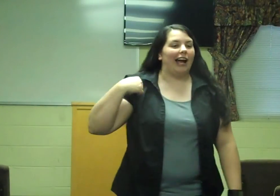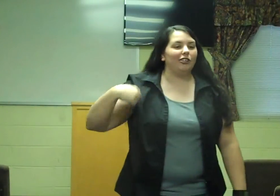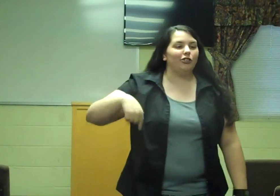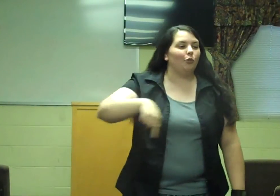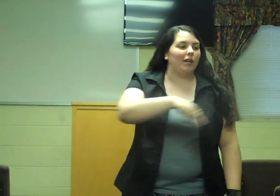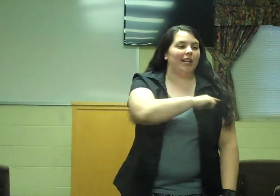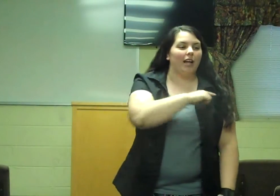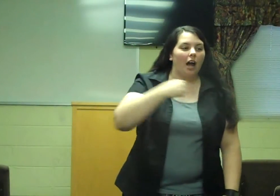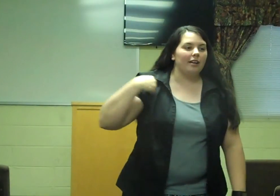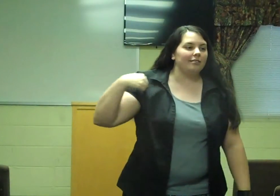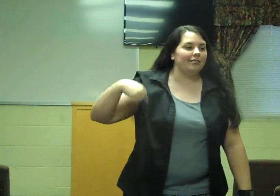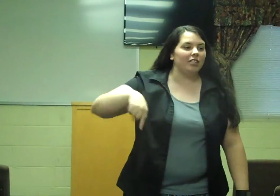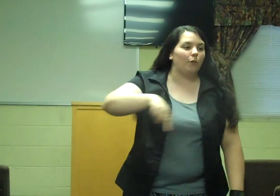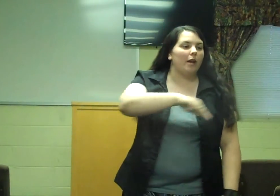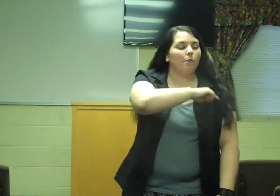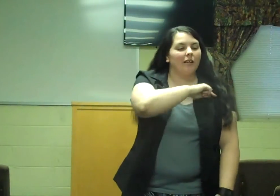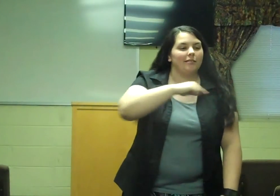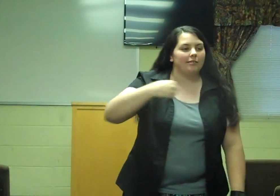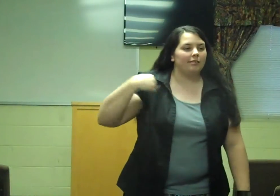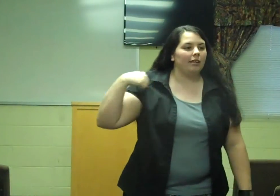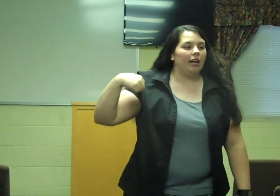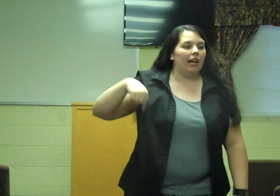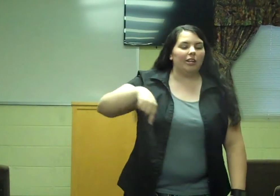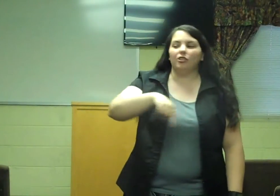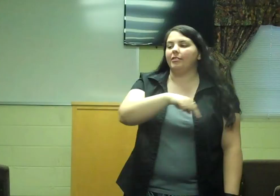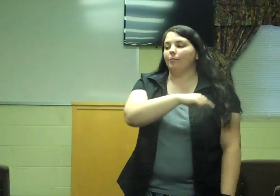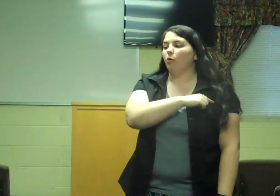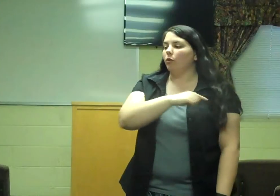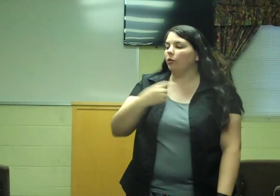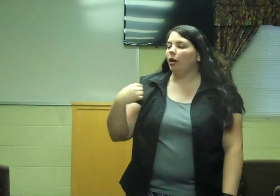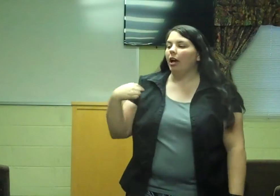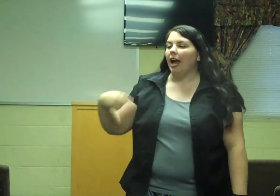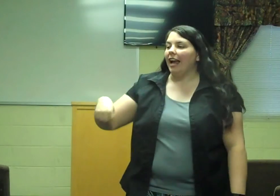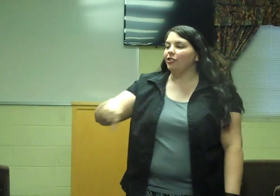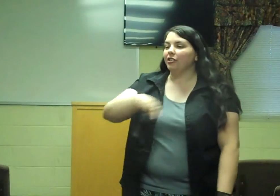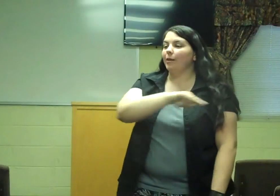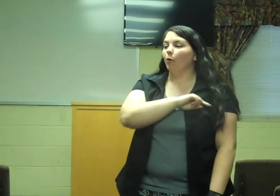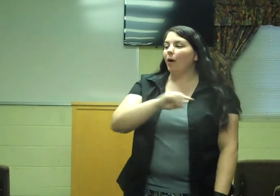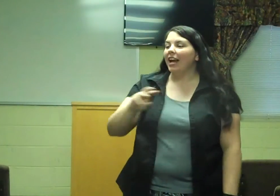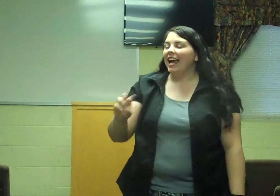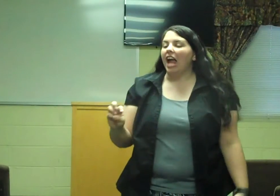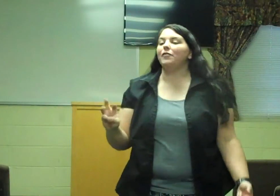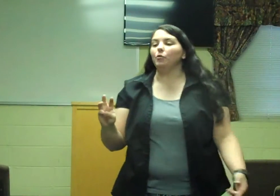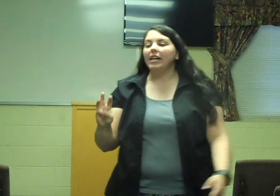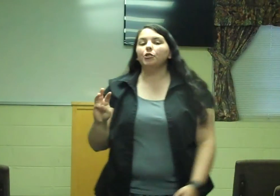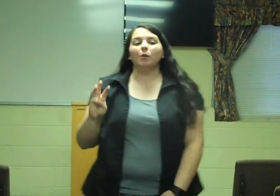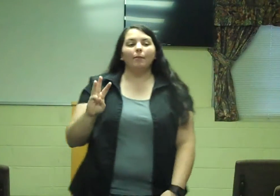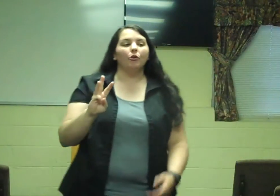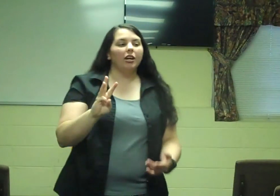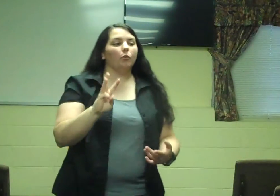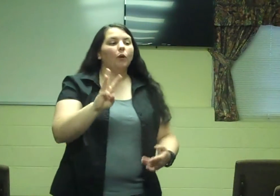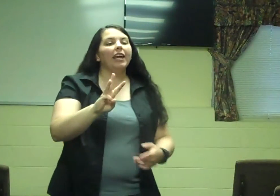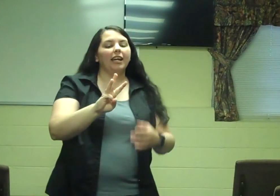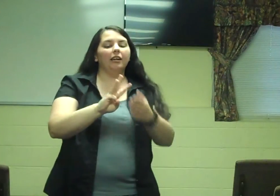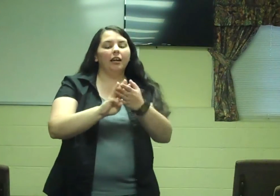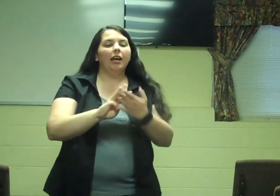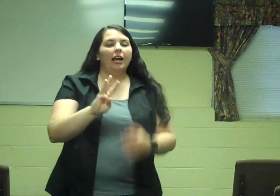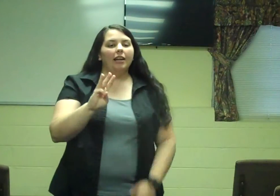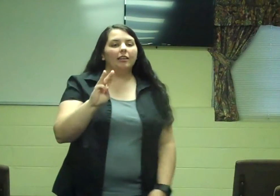I just do we and us this way because it's just simple. It's just simple. But if you need to remember it, we is